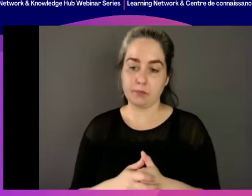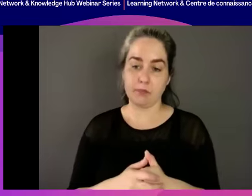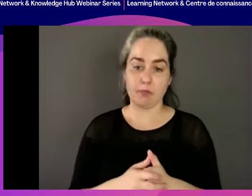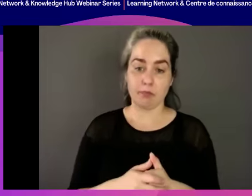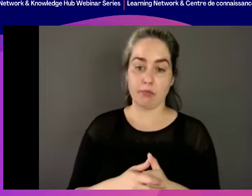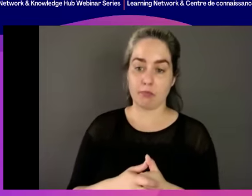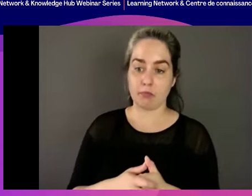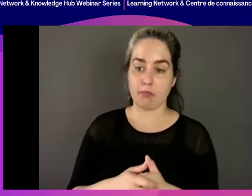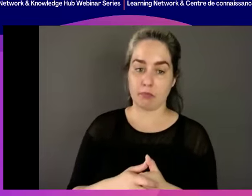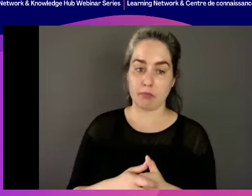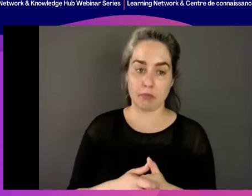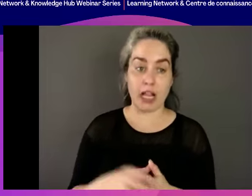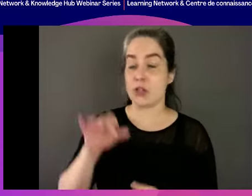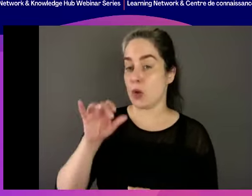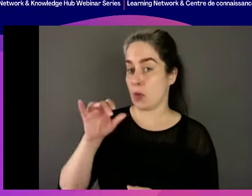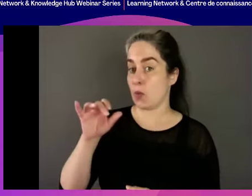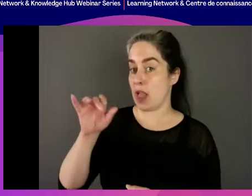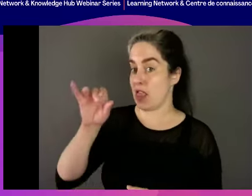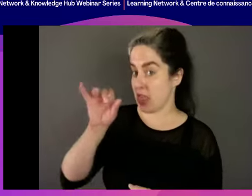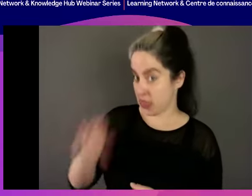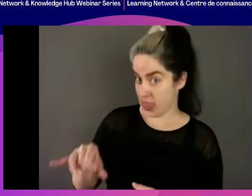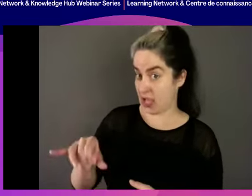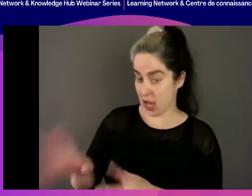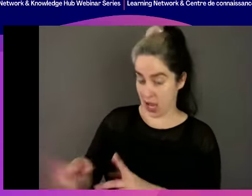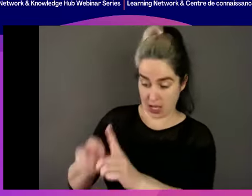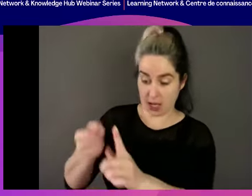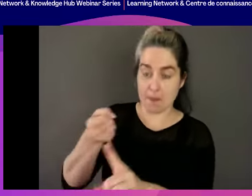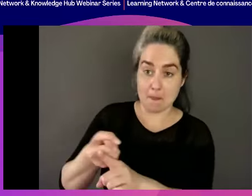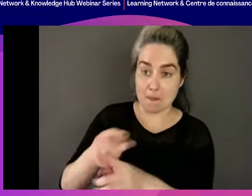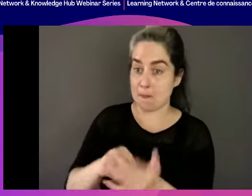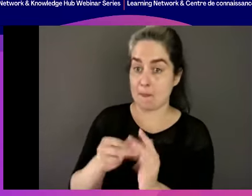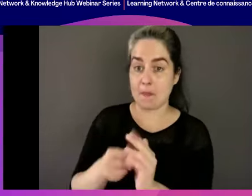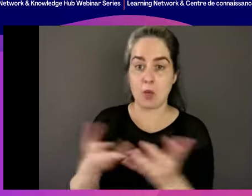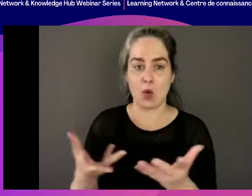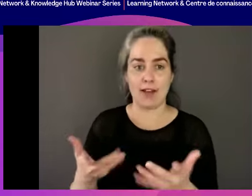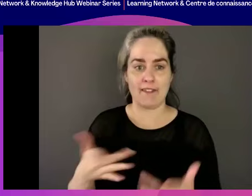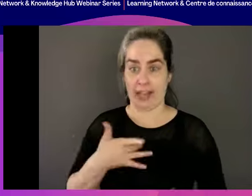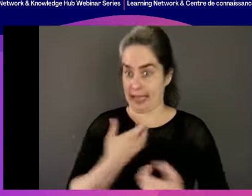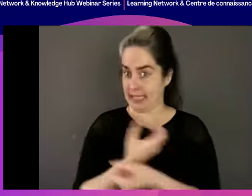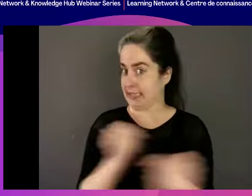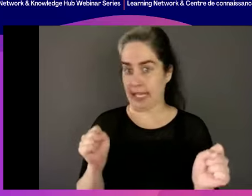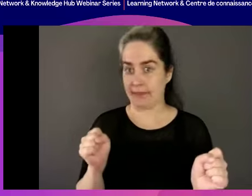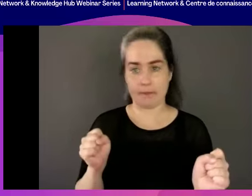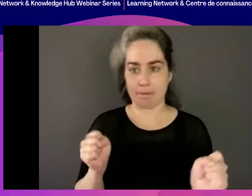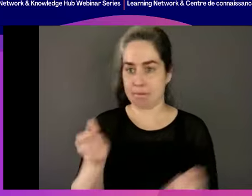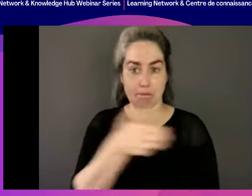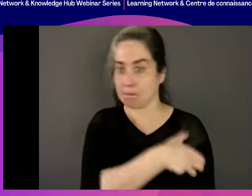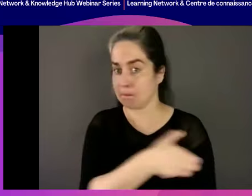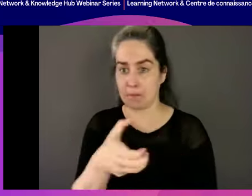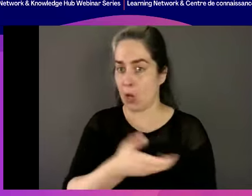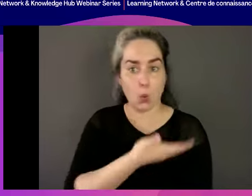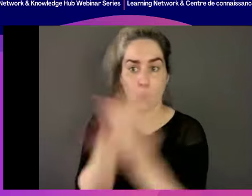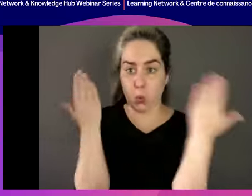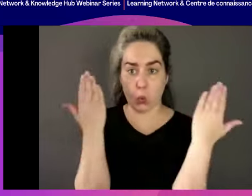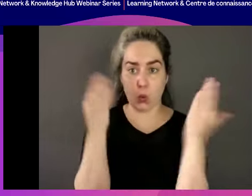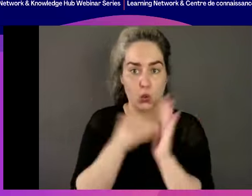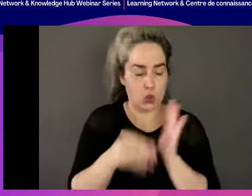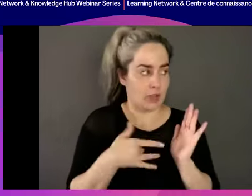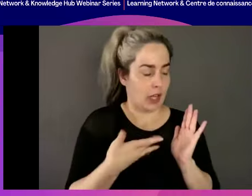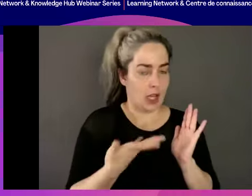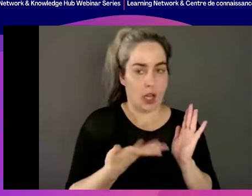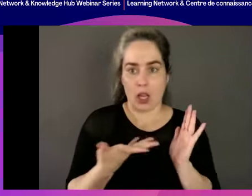resulting in pervasive feelings of a lack of safety and powerlessness among students. Just to give you some